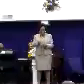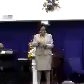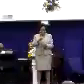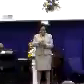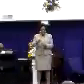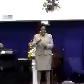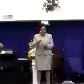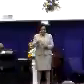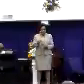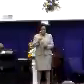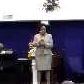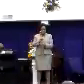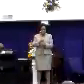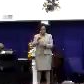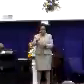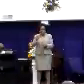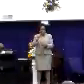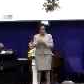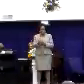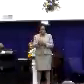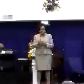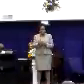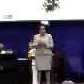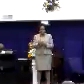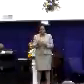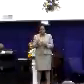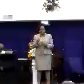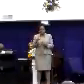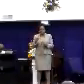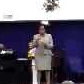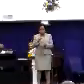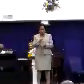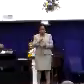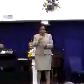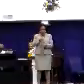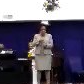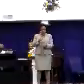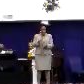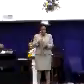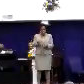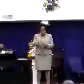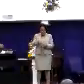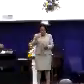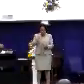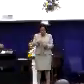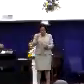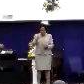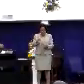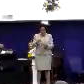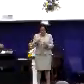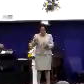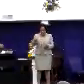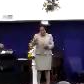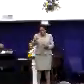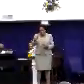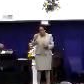Amen. I made $100. All I did is maybe 20 minutes worth of work. Unstop the drain. Somebody said, well,